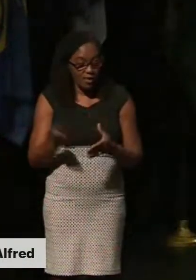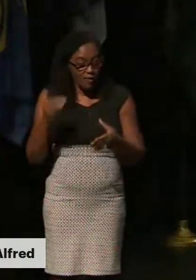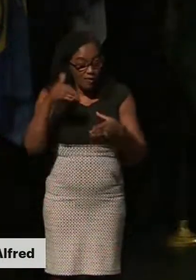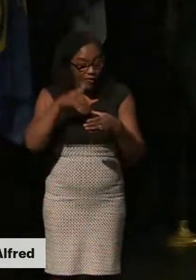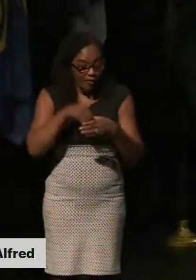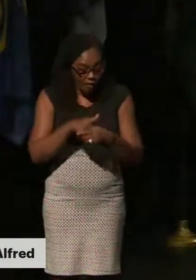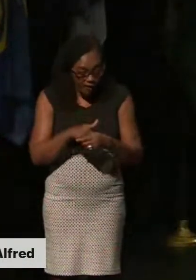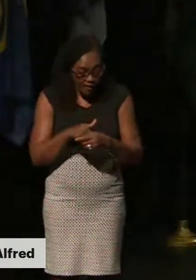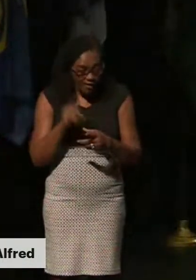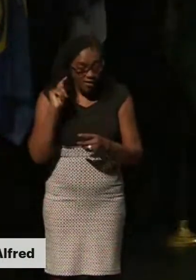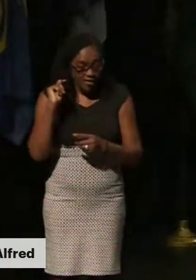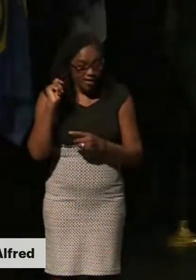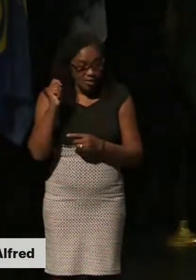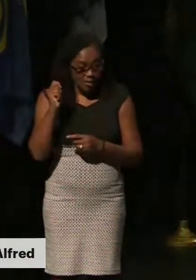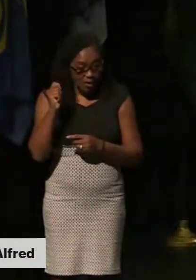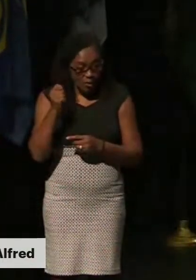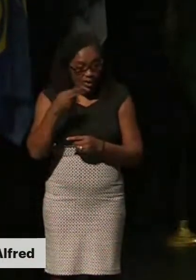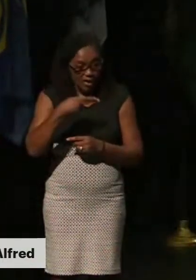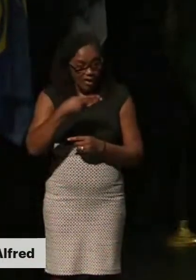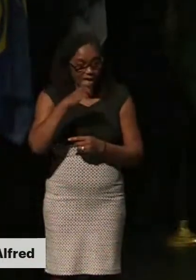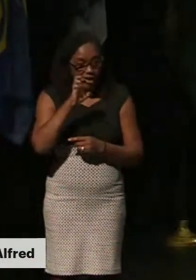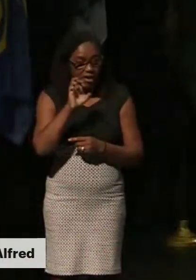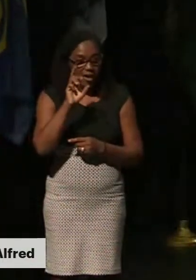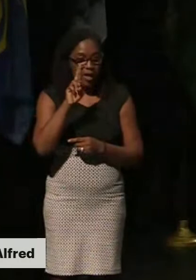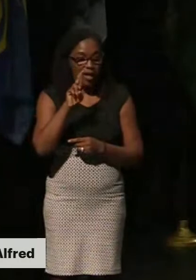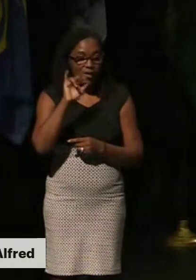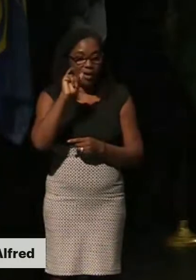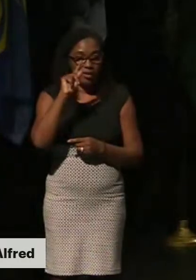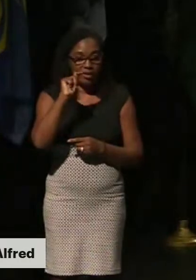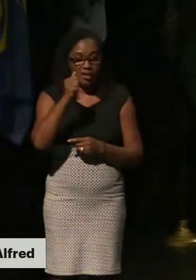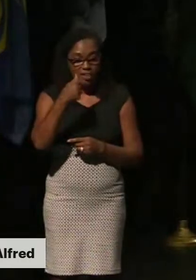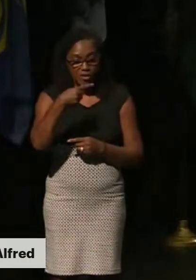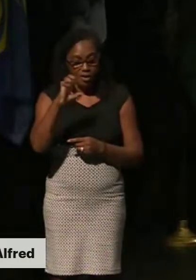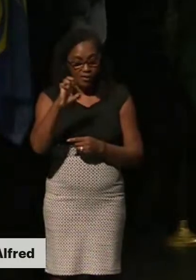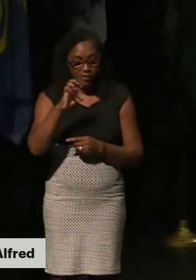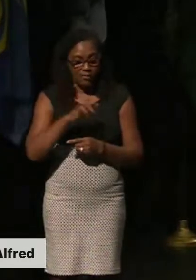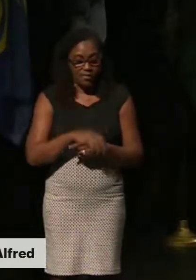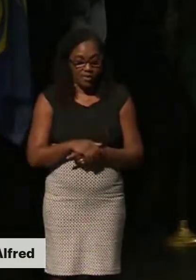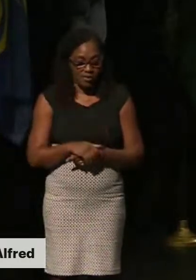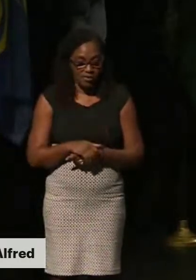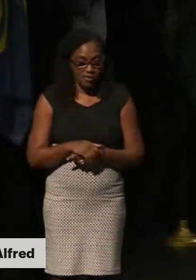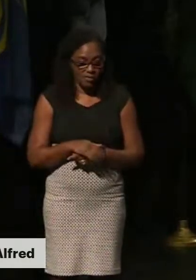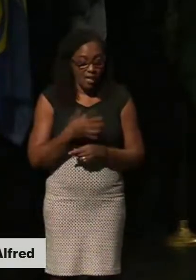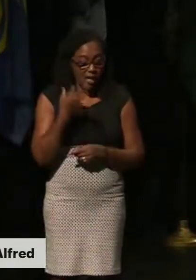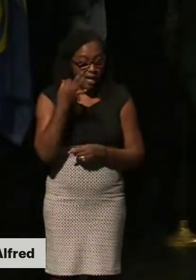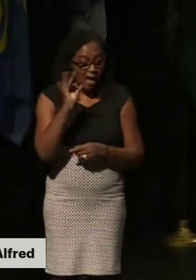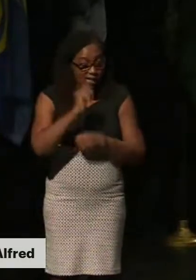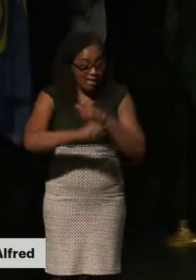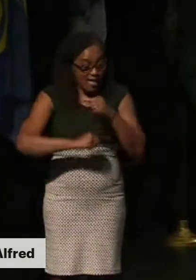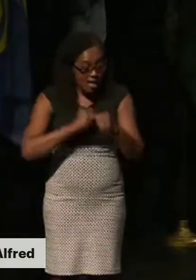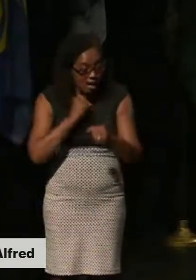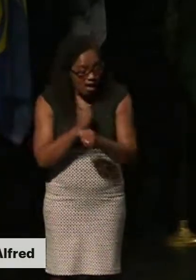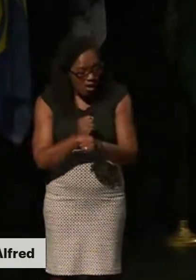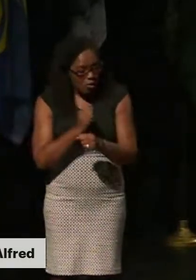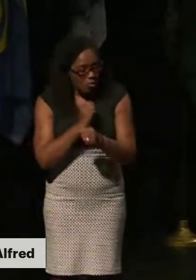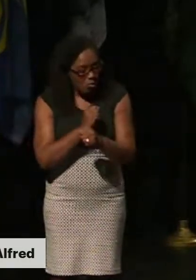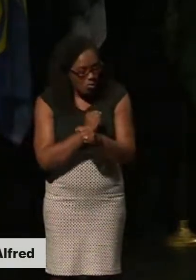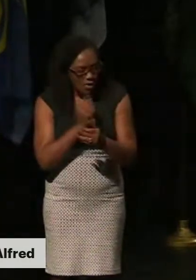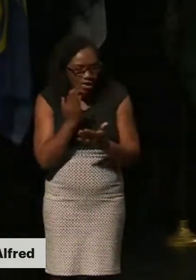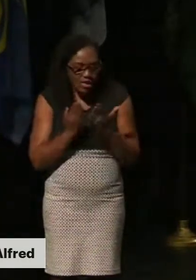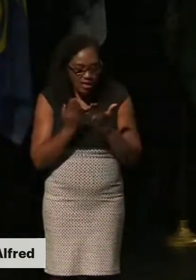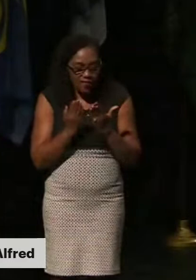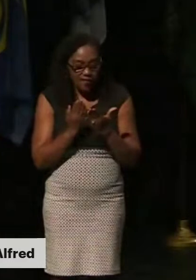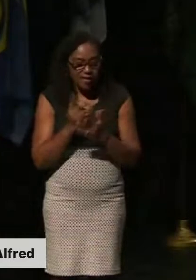eventually serving on the committee for 19 years. As leader, her mass band